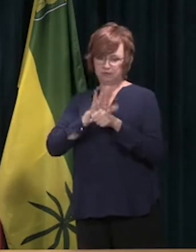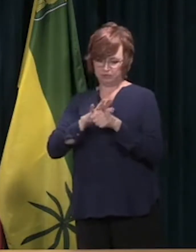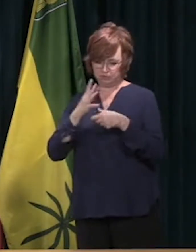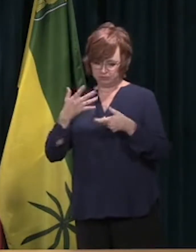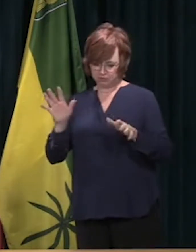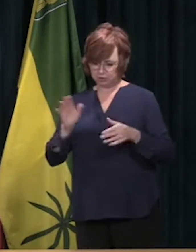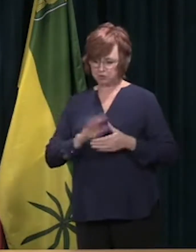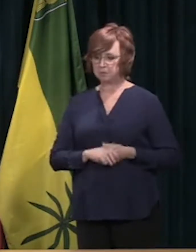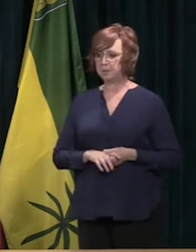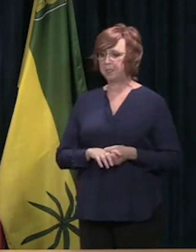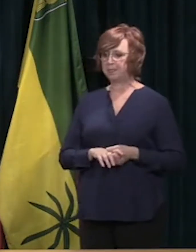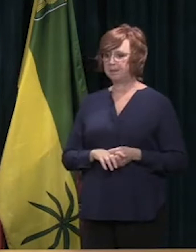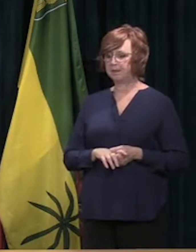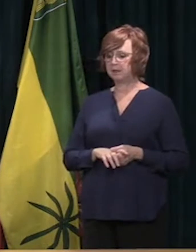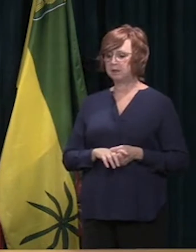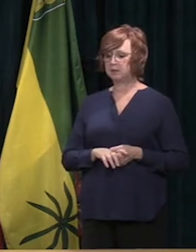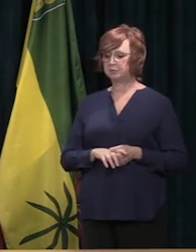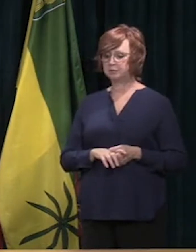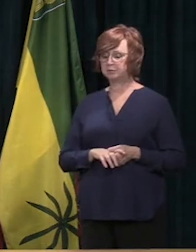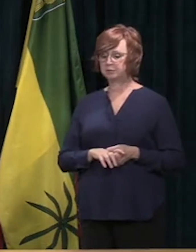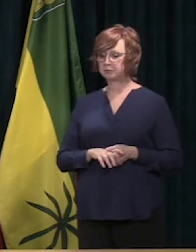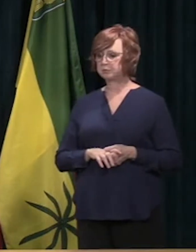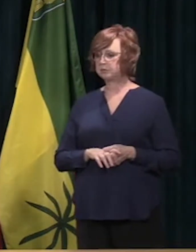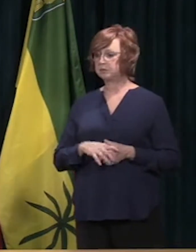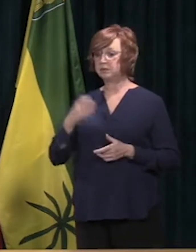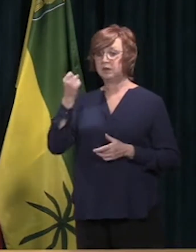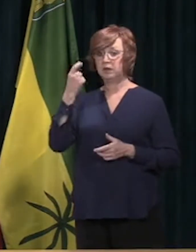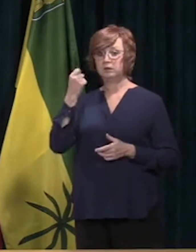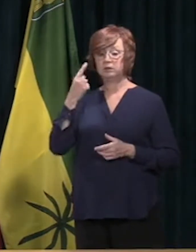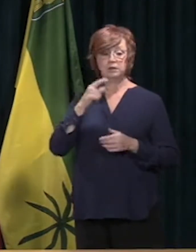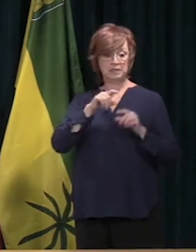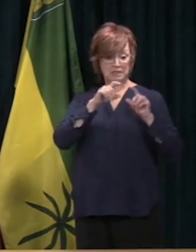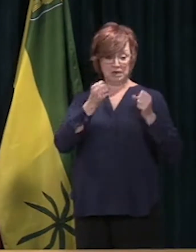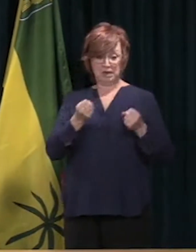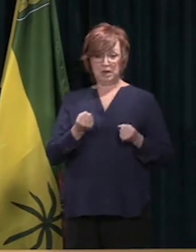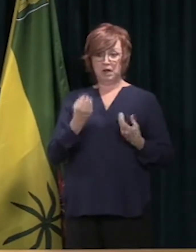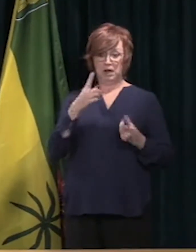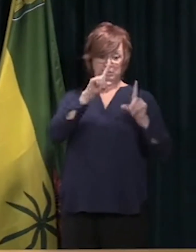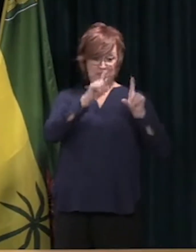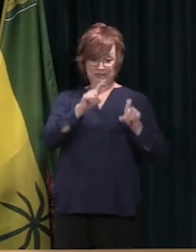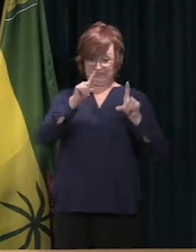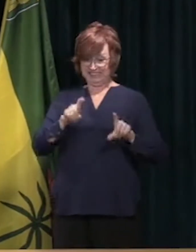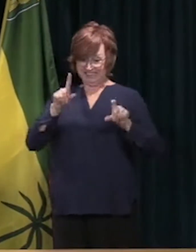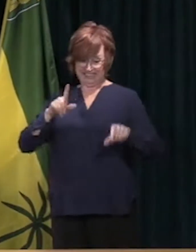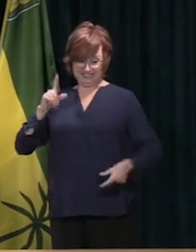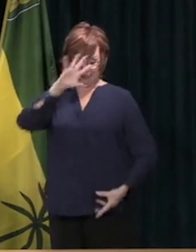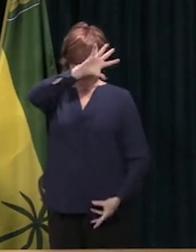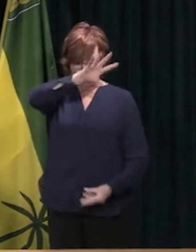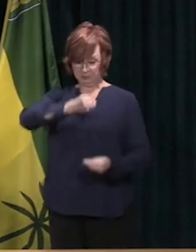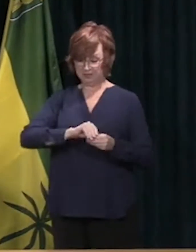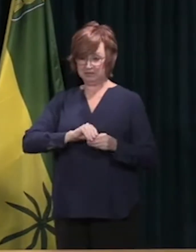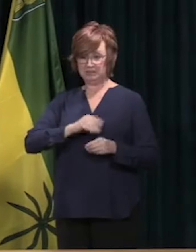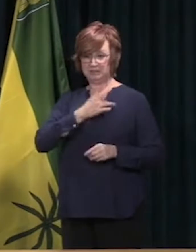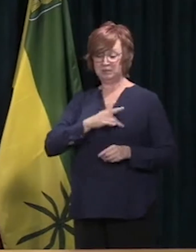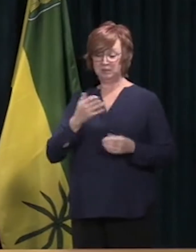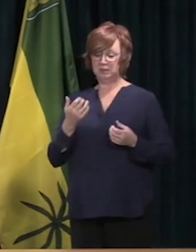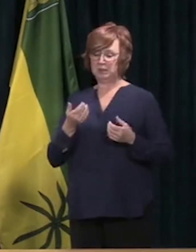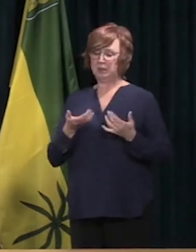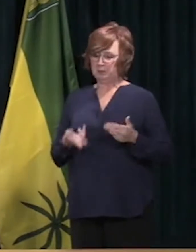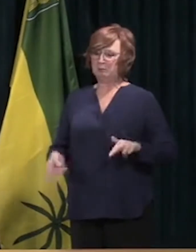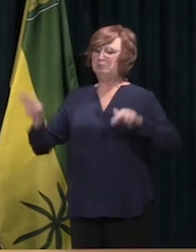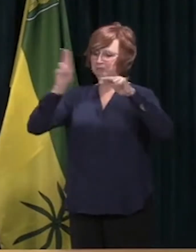In terms of testing numbers, a significantly higher number of tests throughout Saskatchewan.